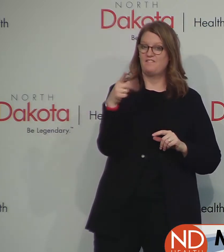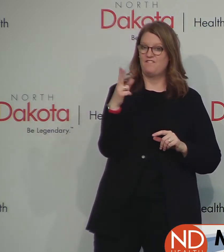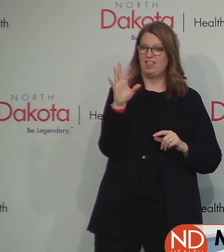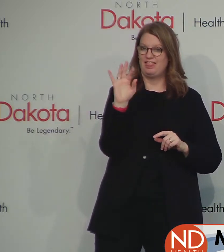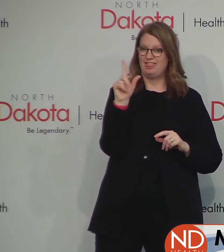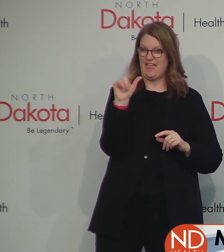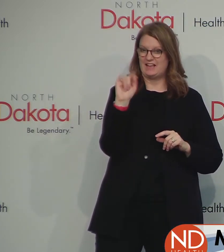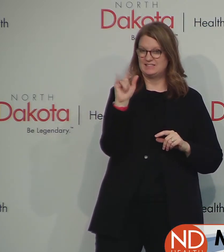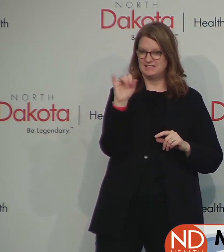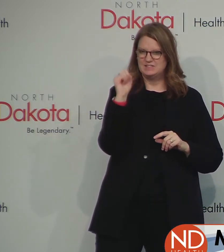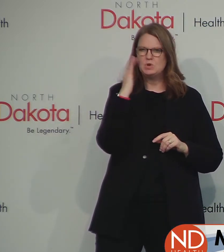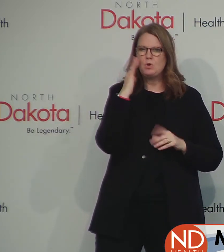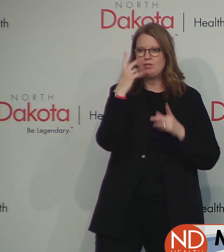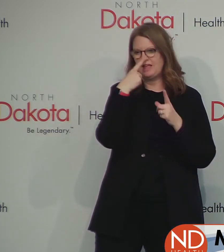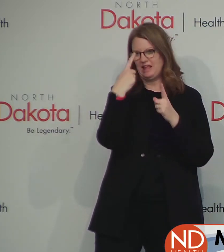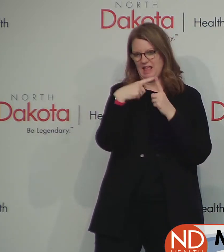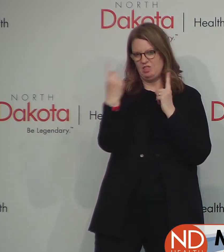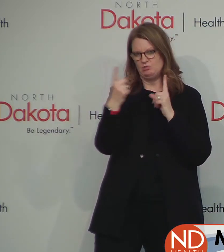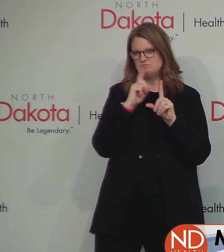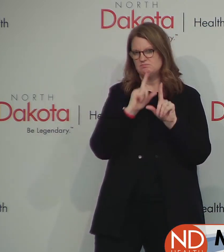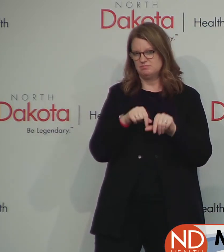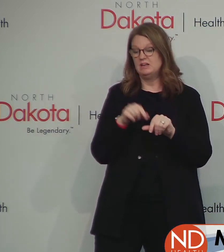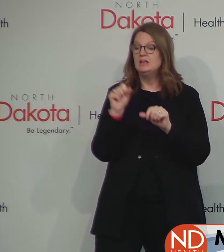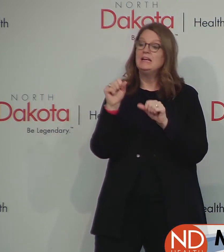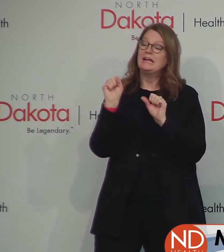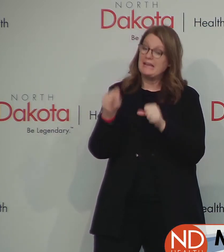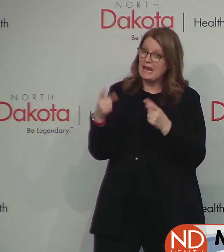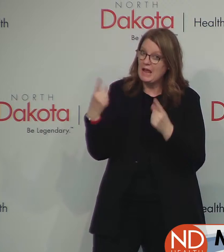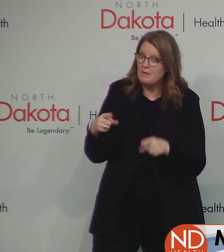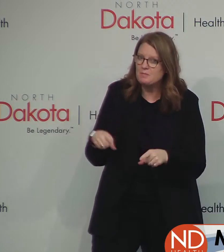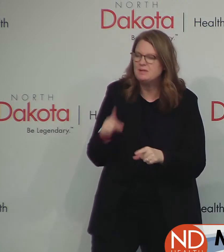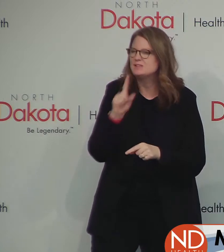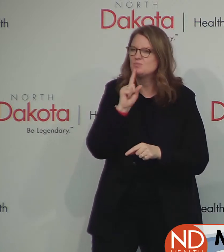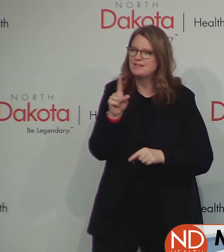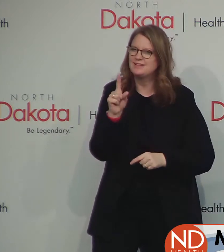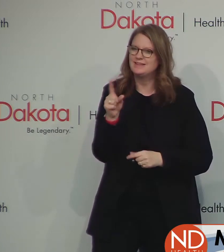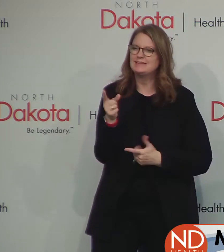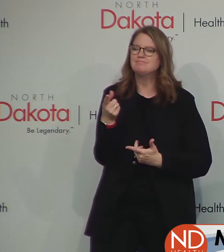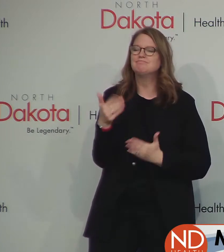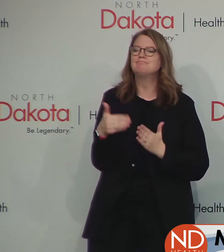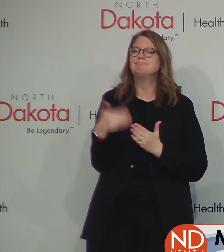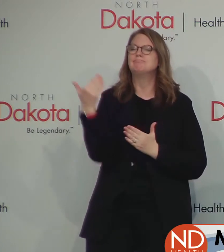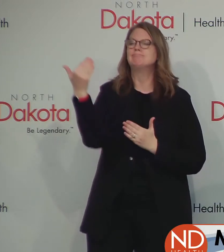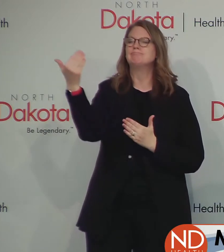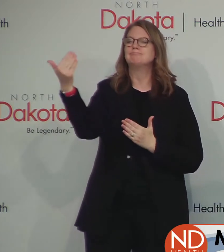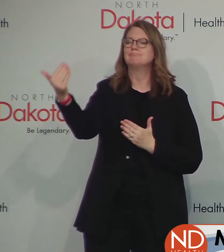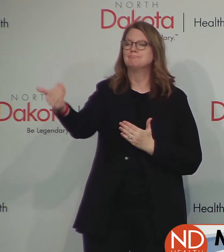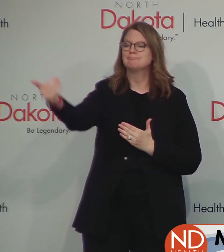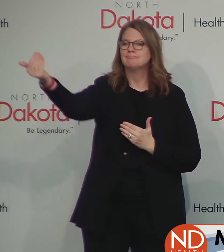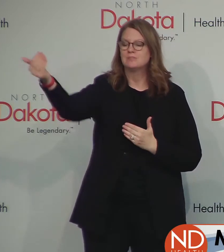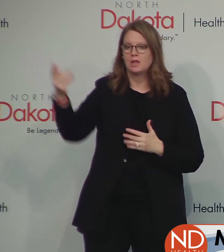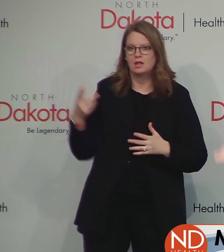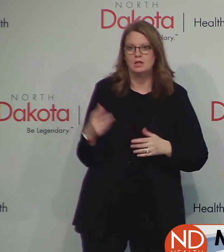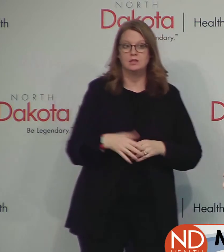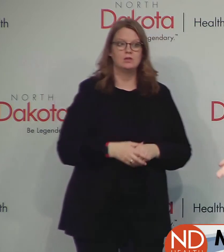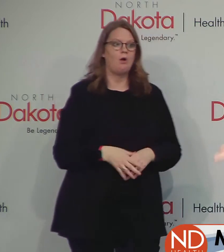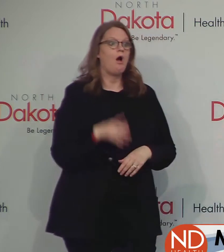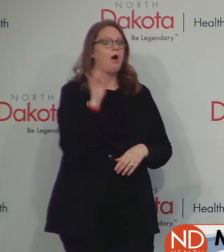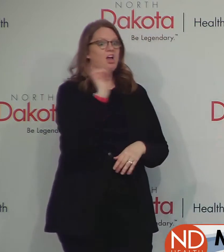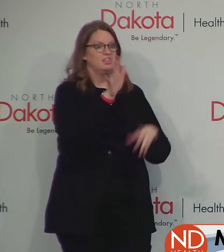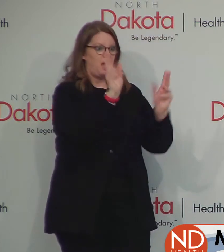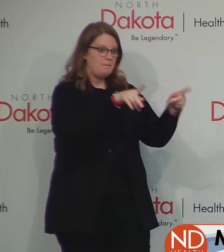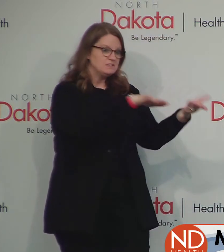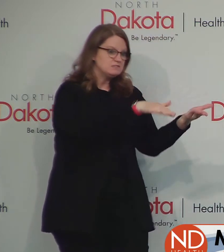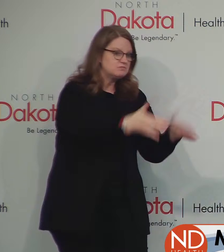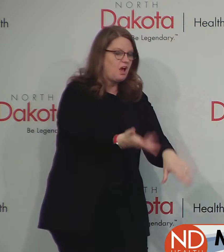very rare. And then they look specifically, you may have seen social media reports of so-and-so died